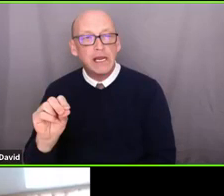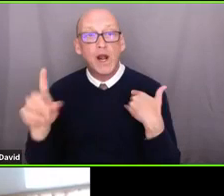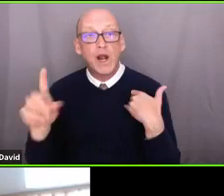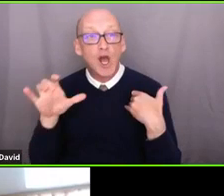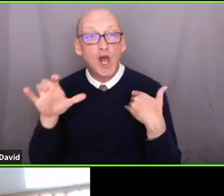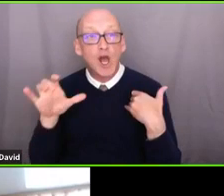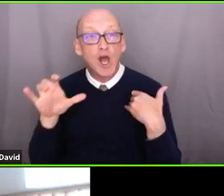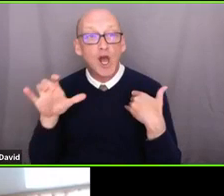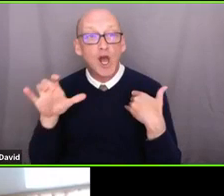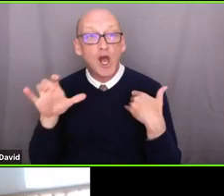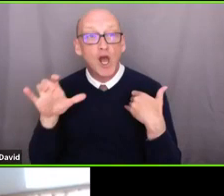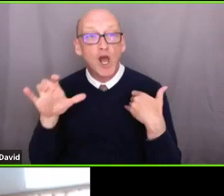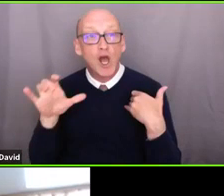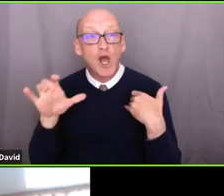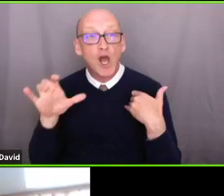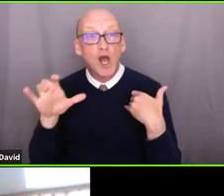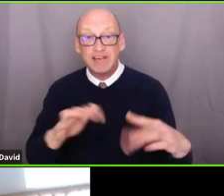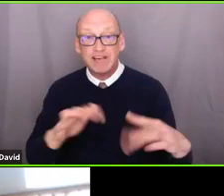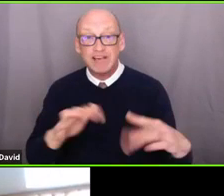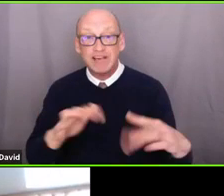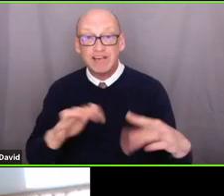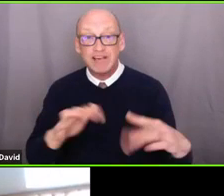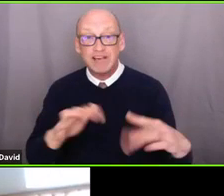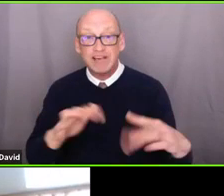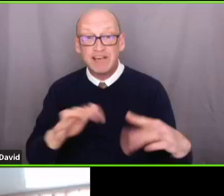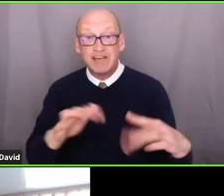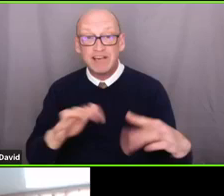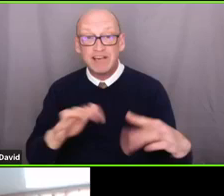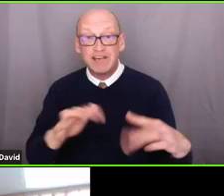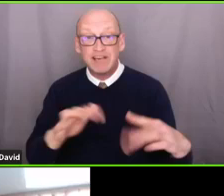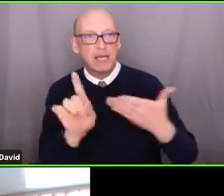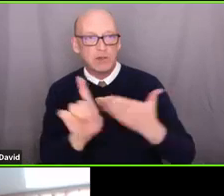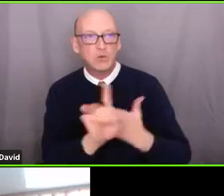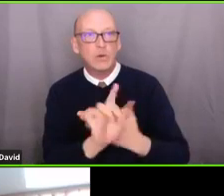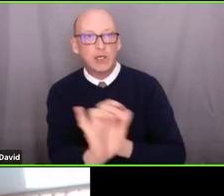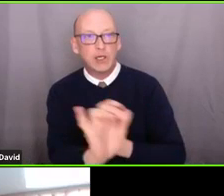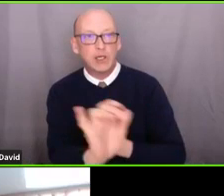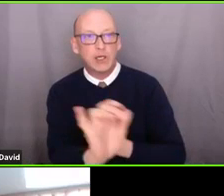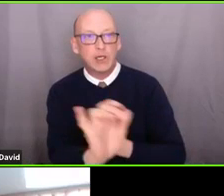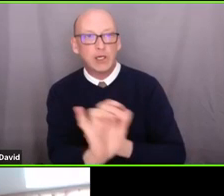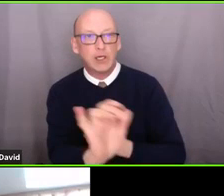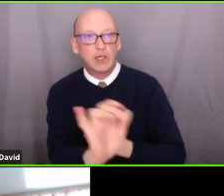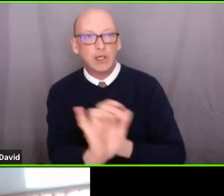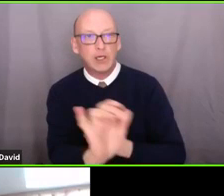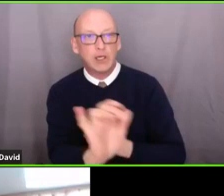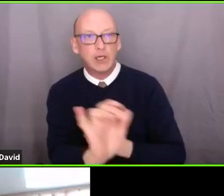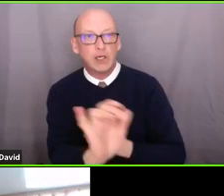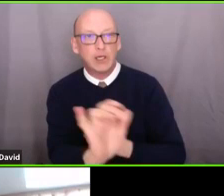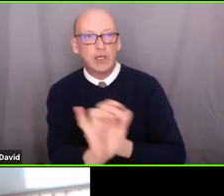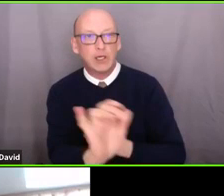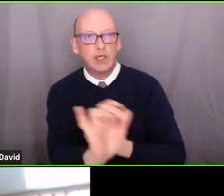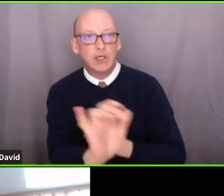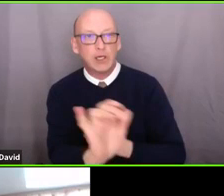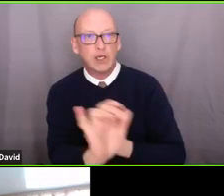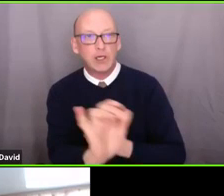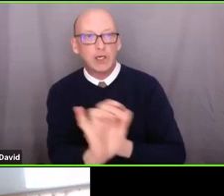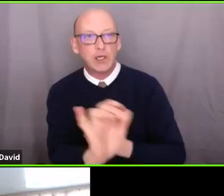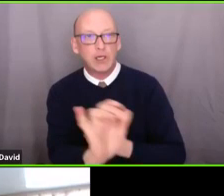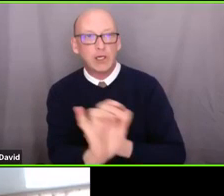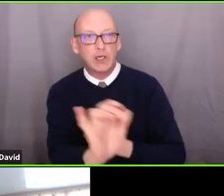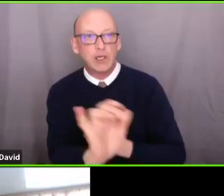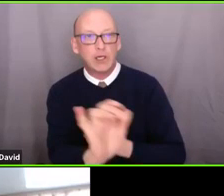are being trained this week and next. So the idea of having 200, as Eric had mentioned,